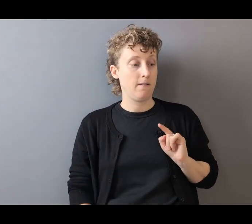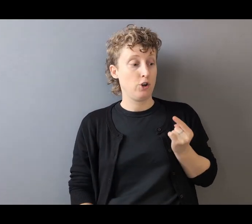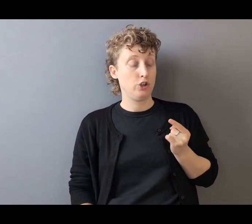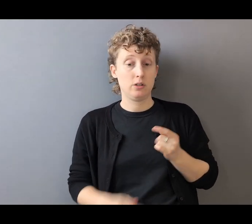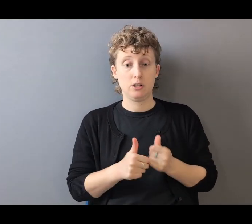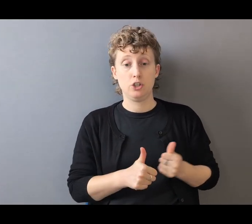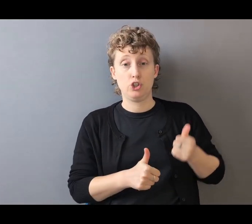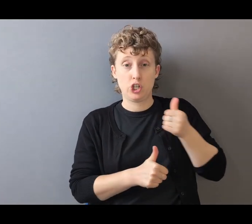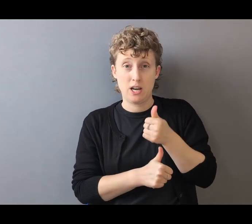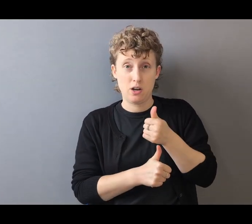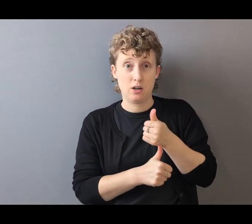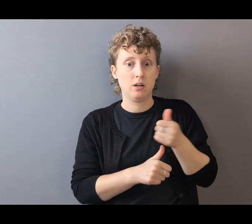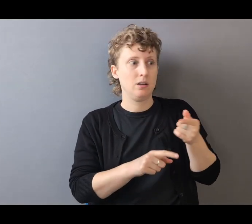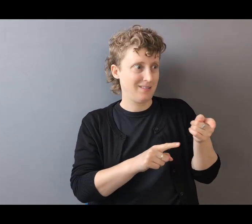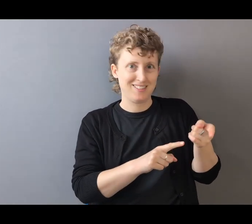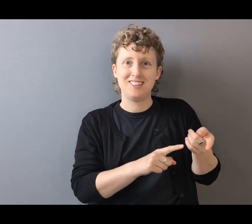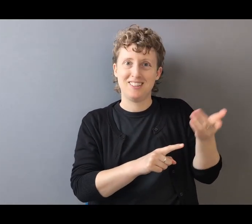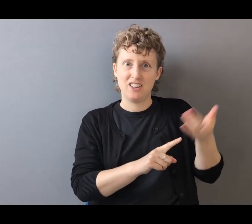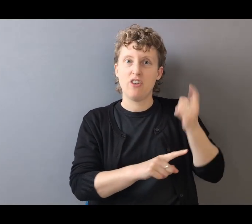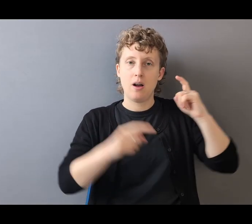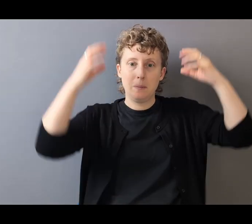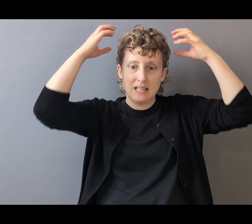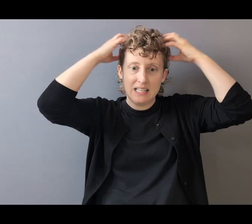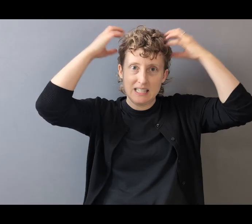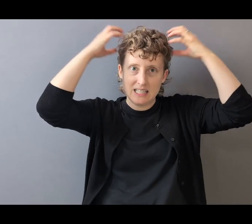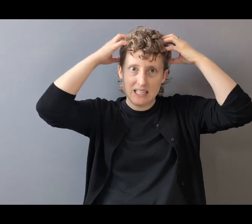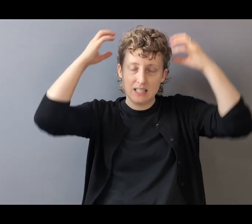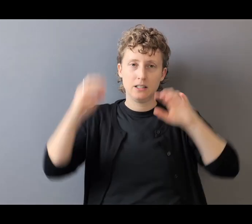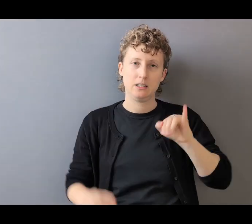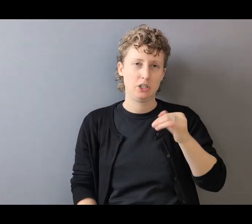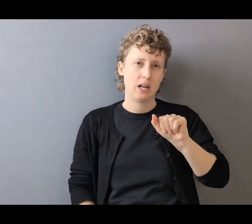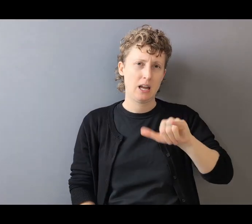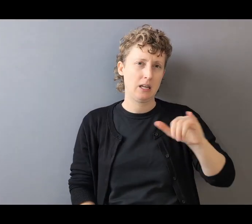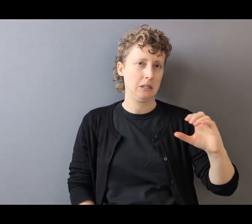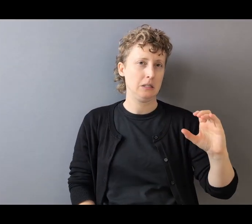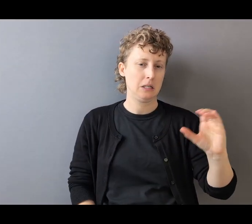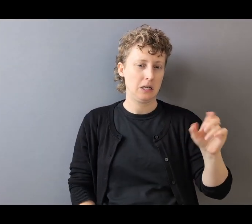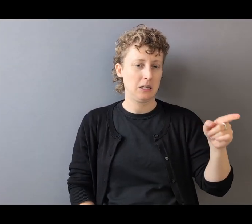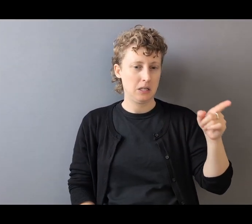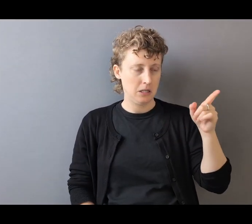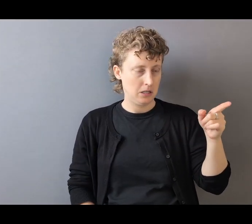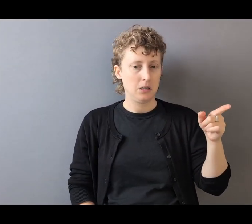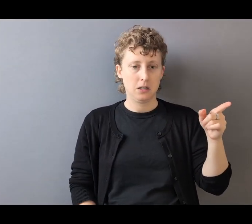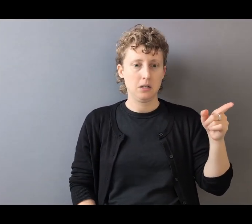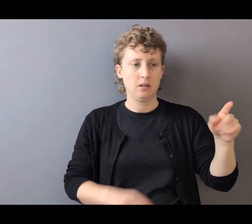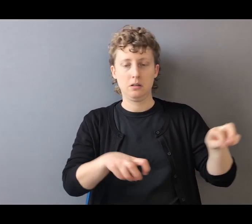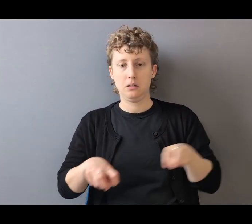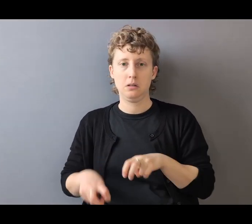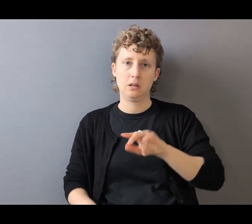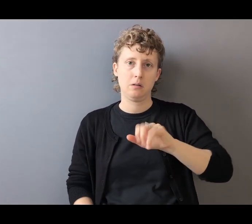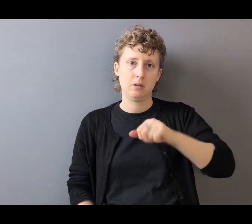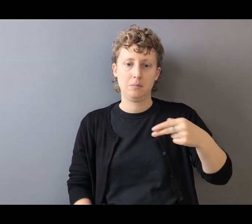from Disney. So we have been doing tourism things, and we also started on a certification for the built